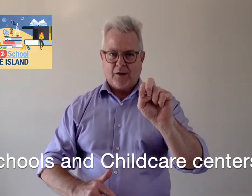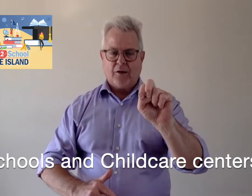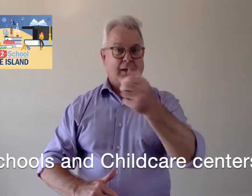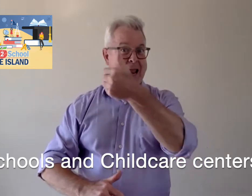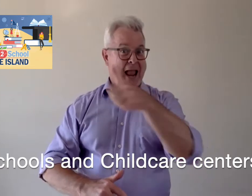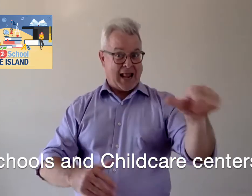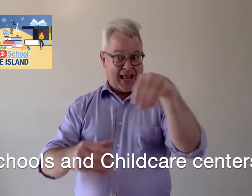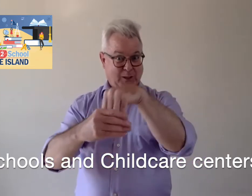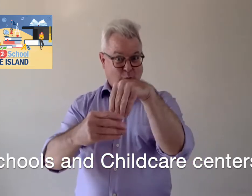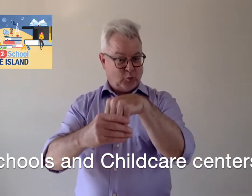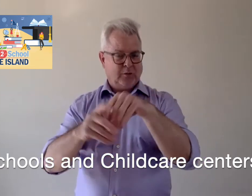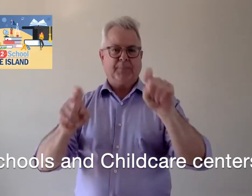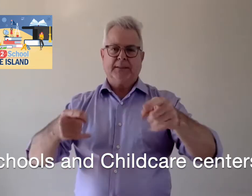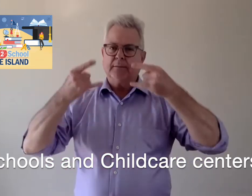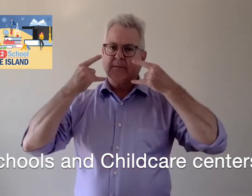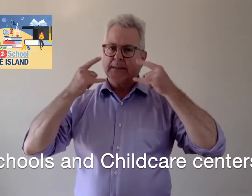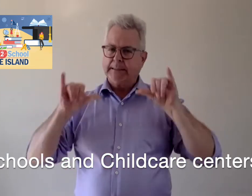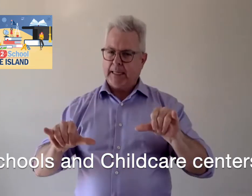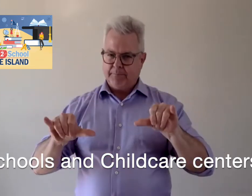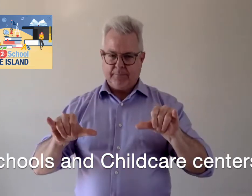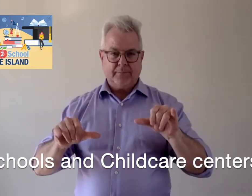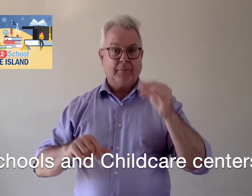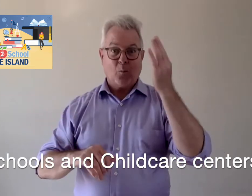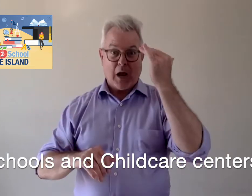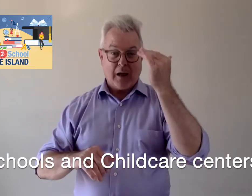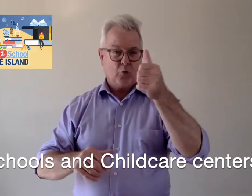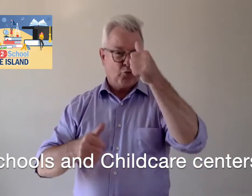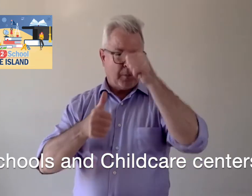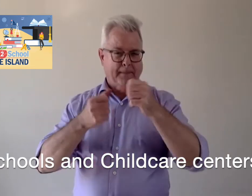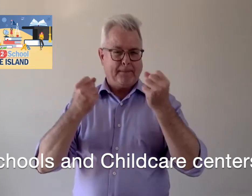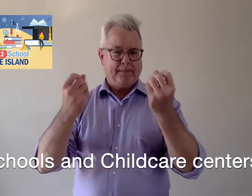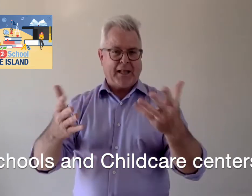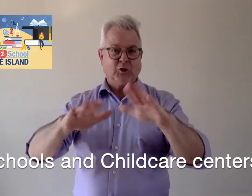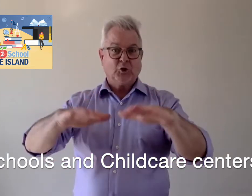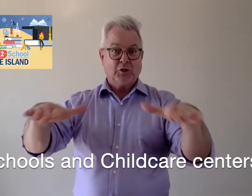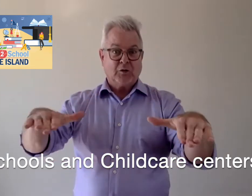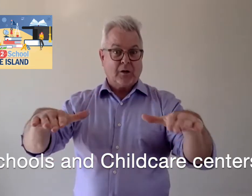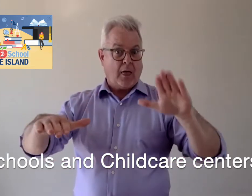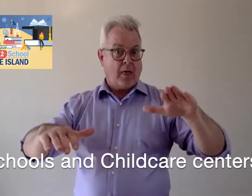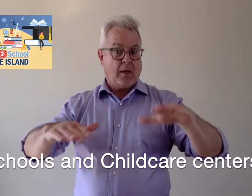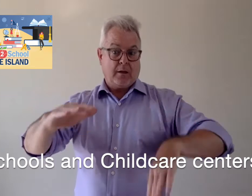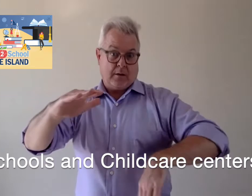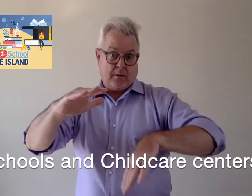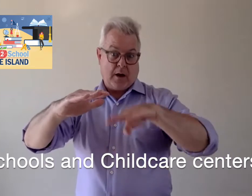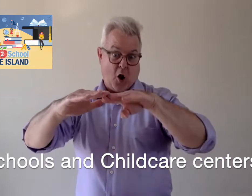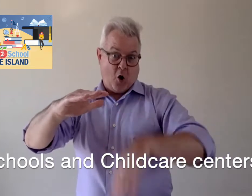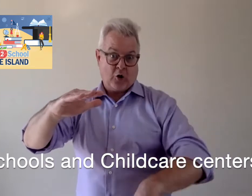one is schools and childcare settings. Regardless of vaccination, masks are required. If you remember